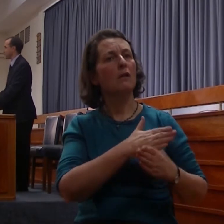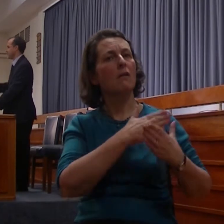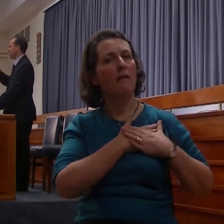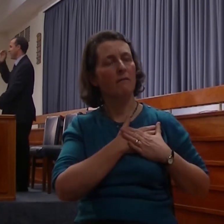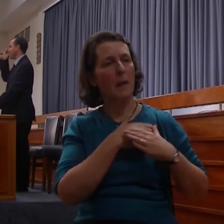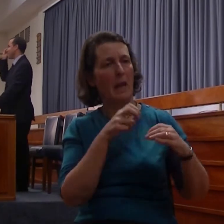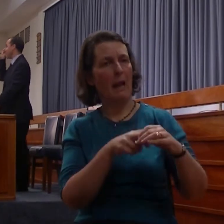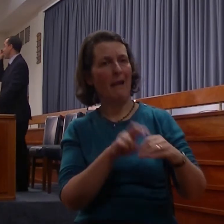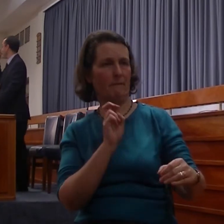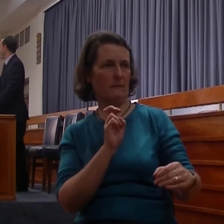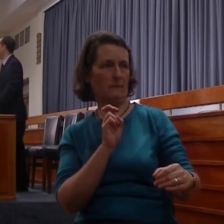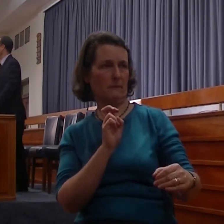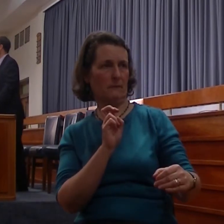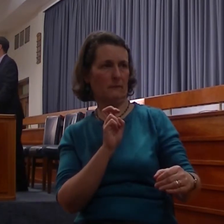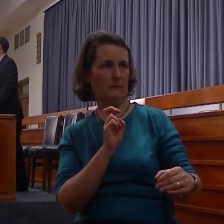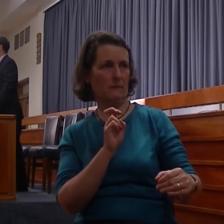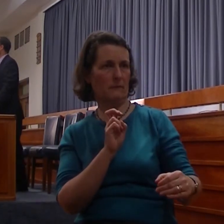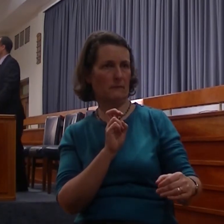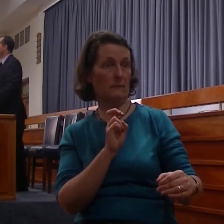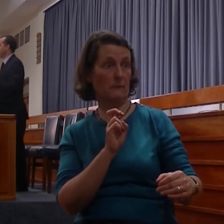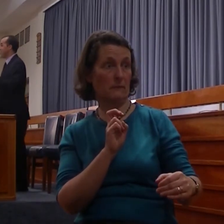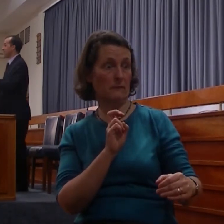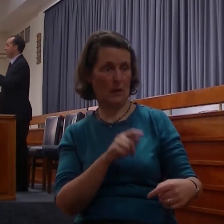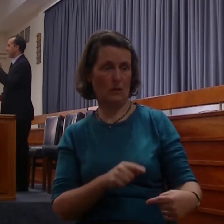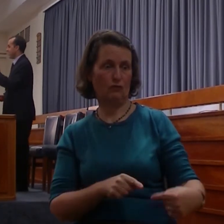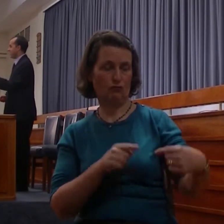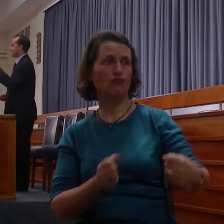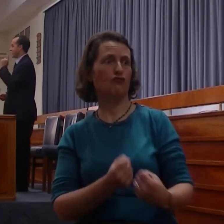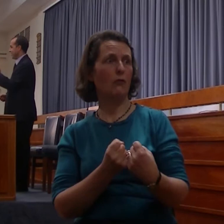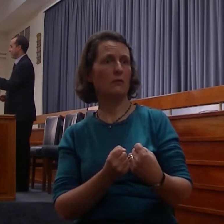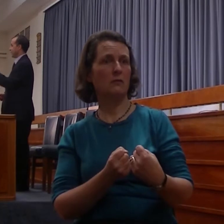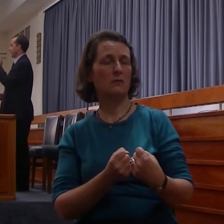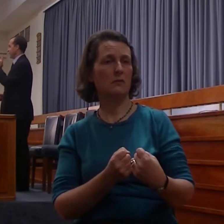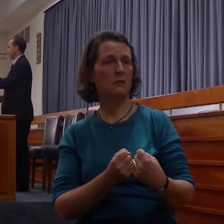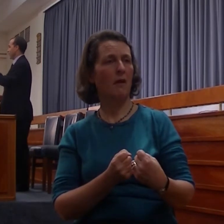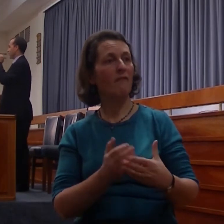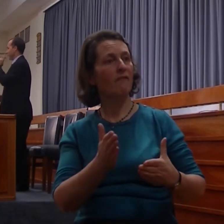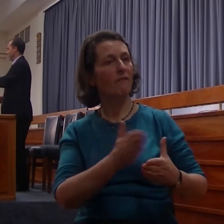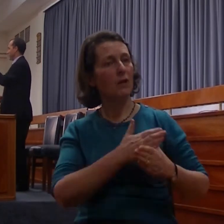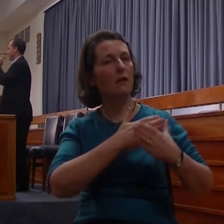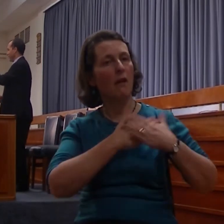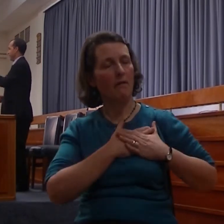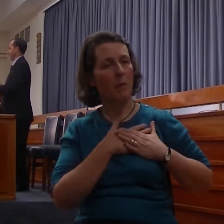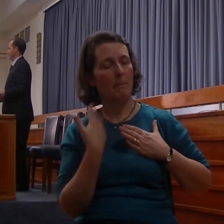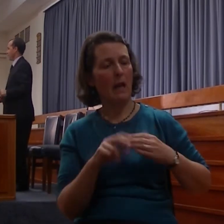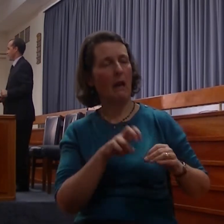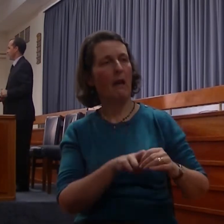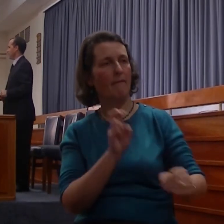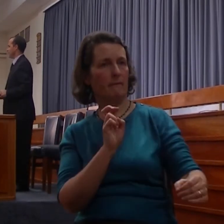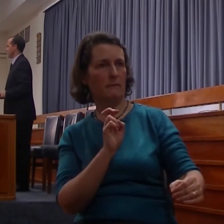somewhat against thee, because thou hast left thy first love. This speaks